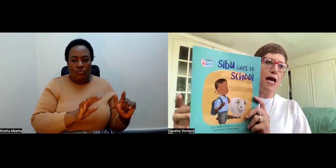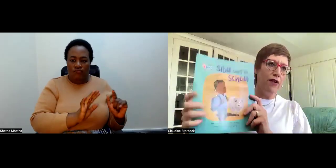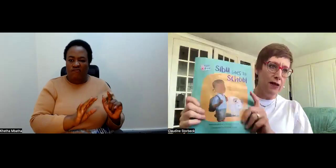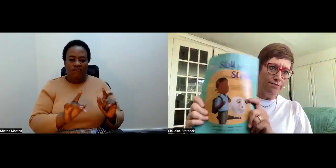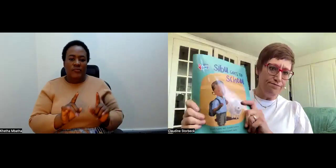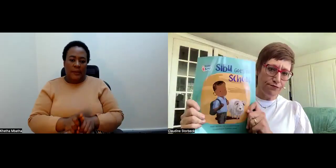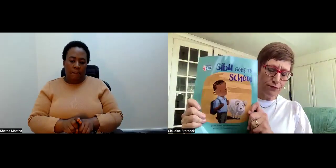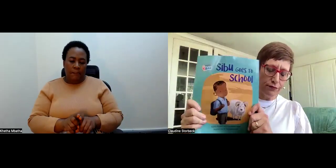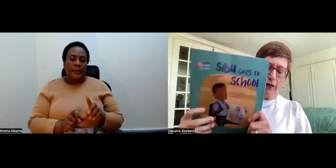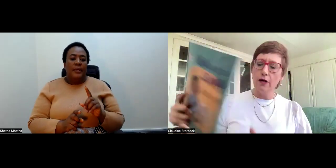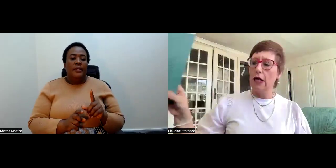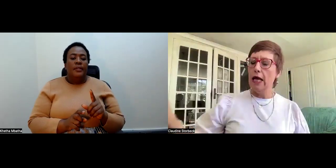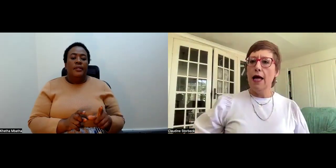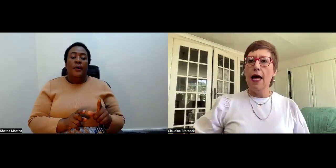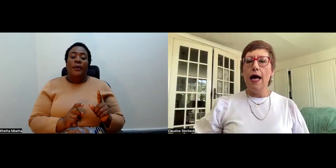Book sharing.